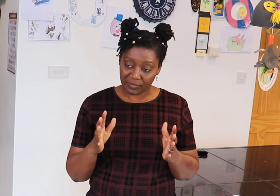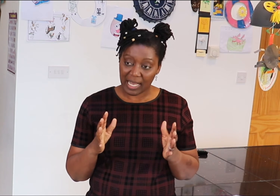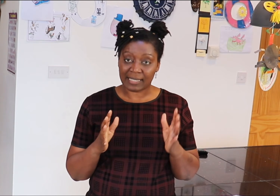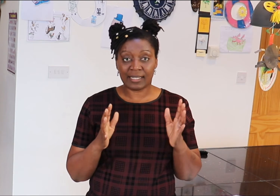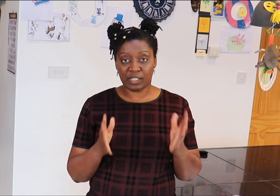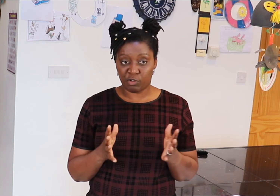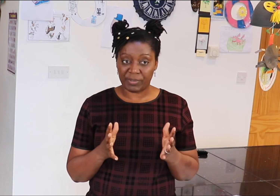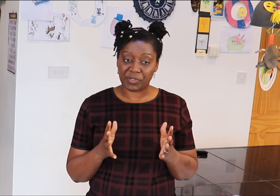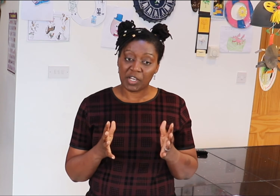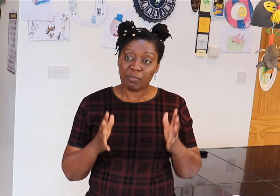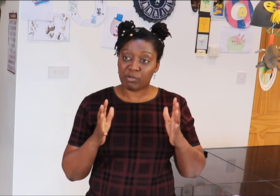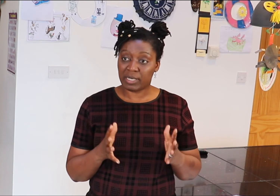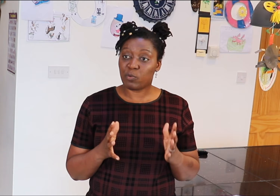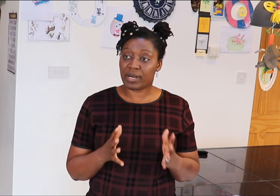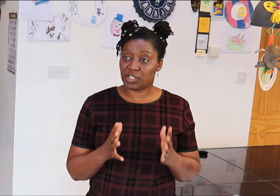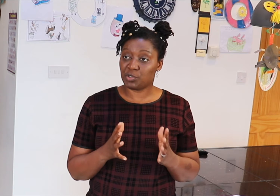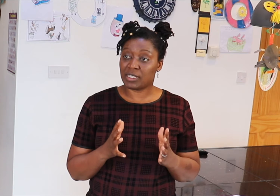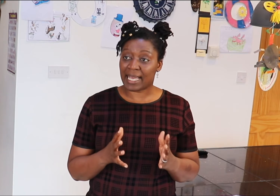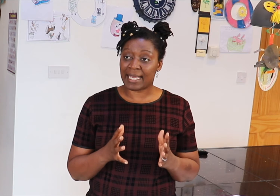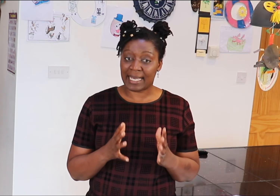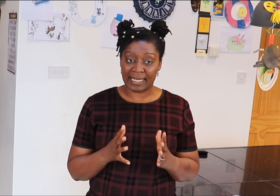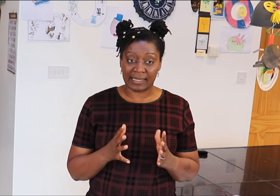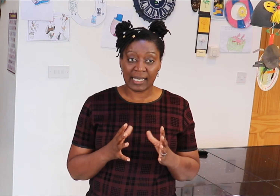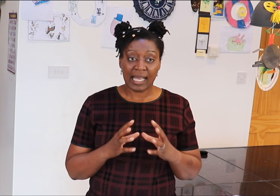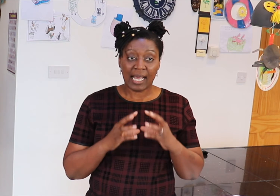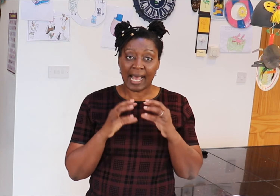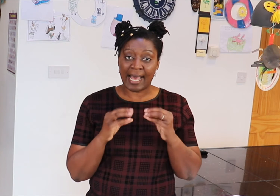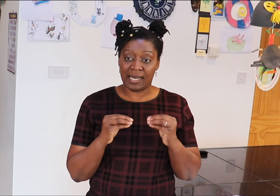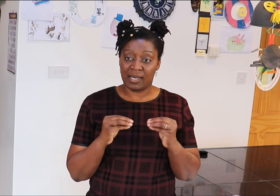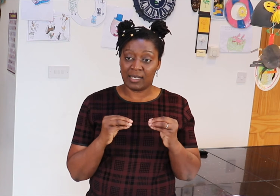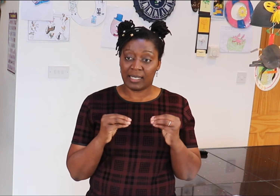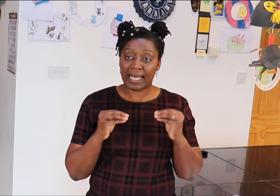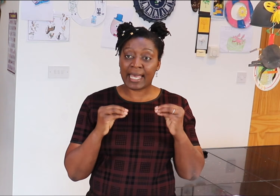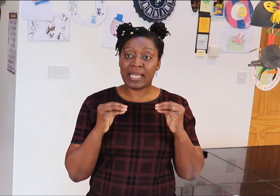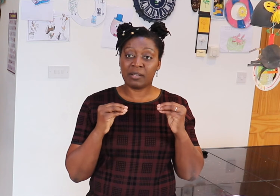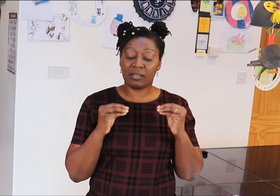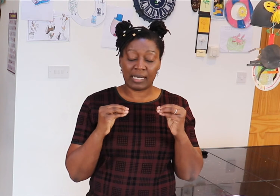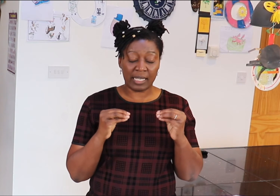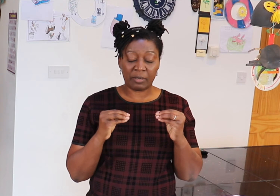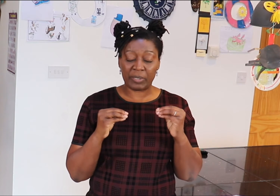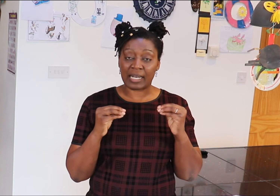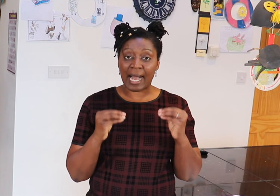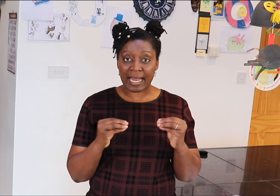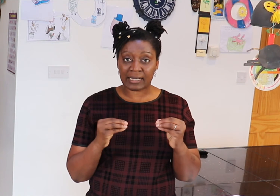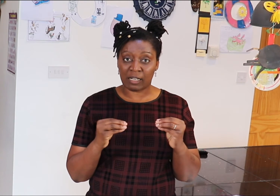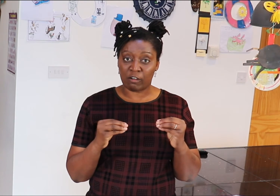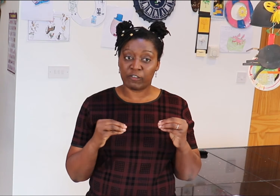I said the agreement, but really what I should say is an inner being, a higher